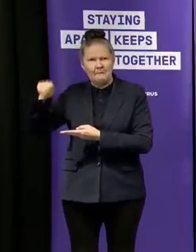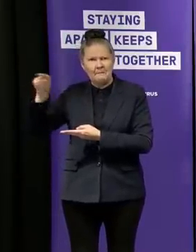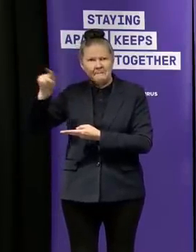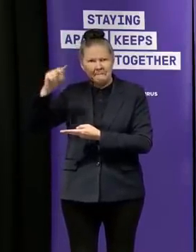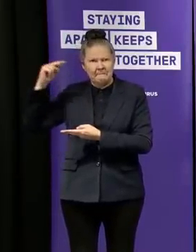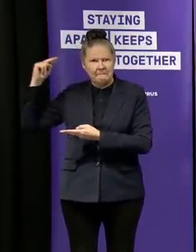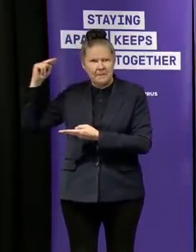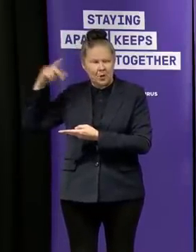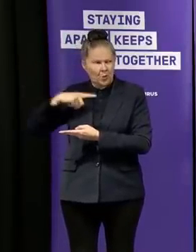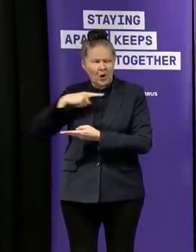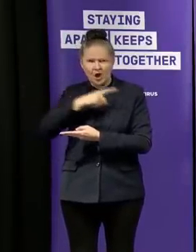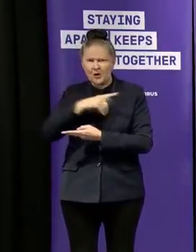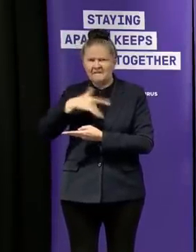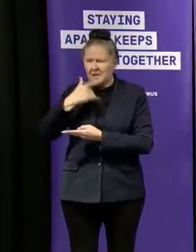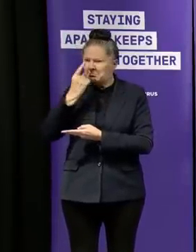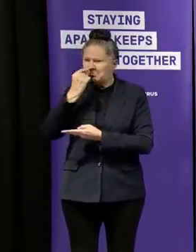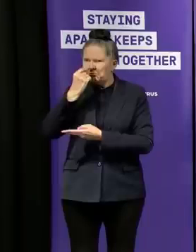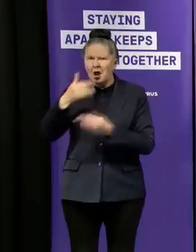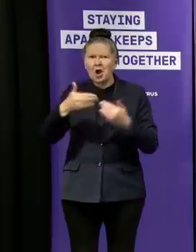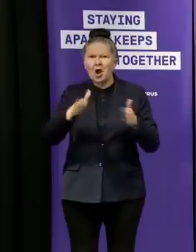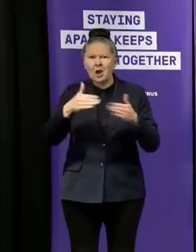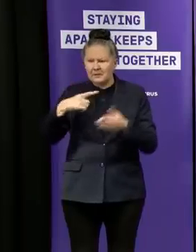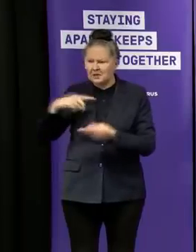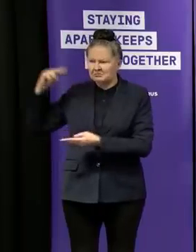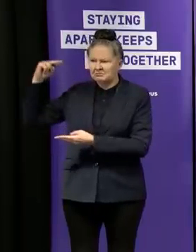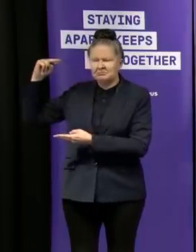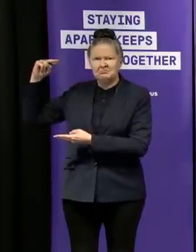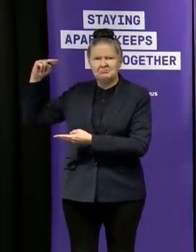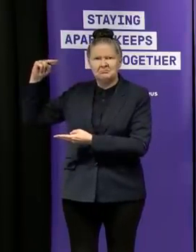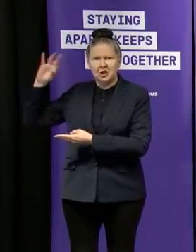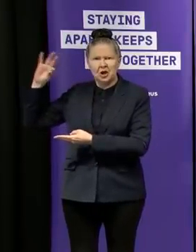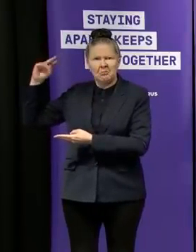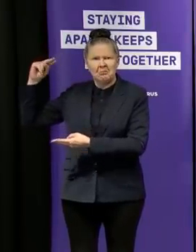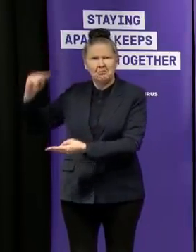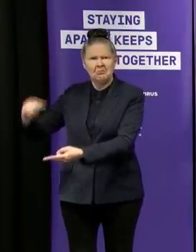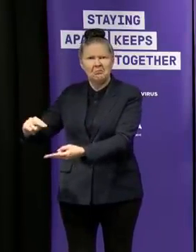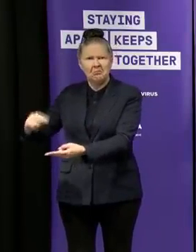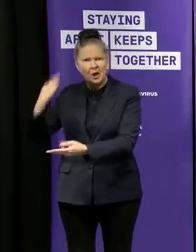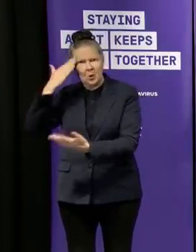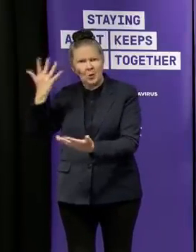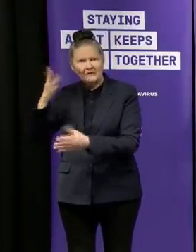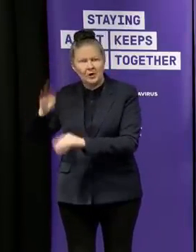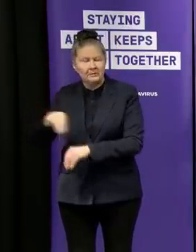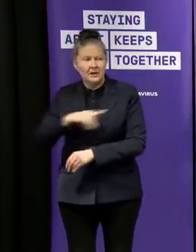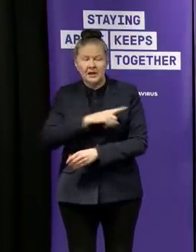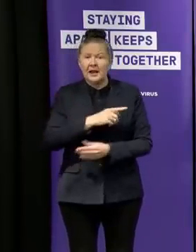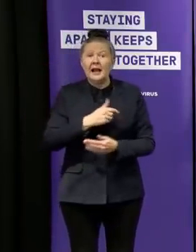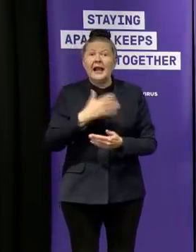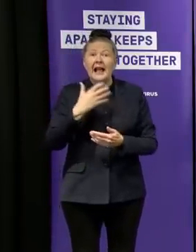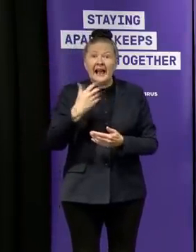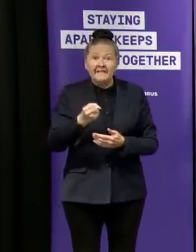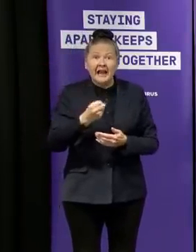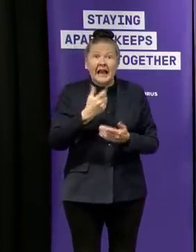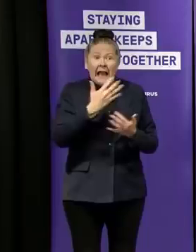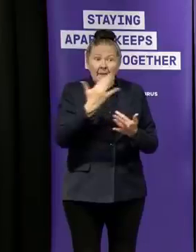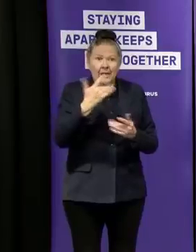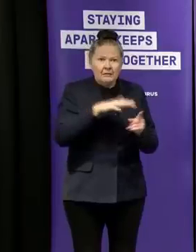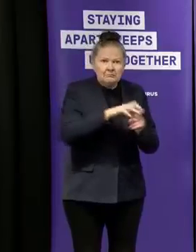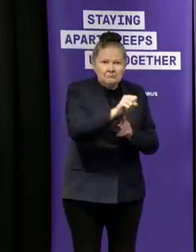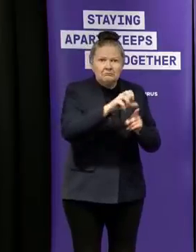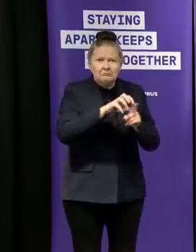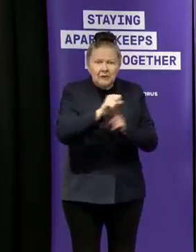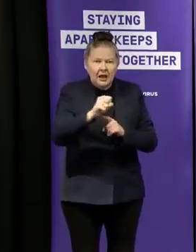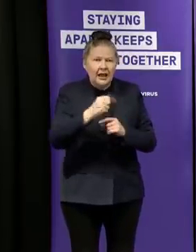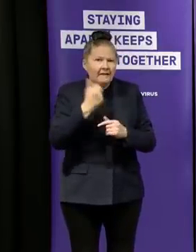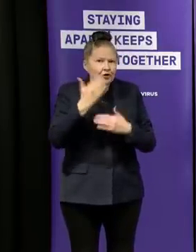now about opening up, given there hasn't been much shift in the numbers? Well, I think clearly the total case numbers every day are coming down, and significantly